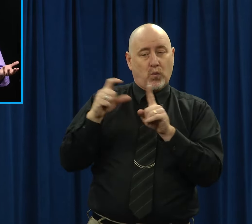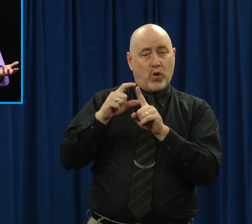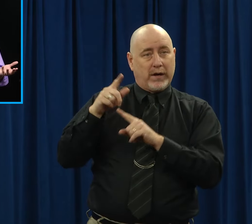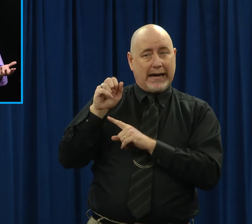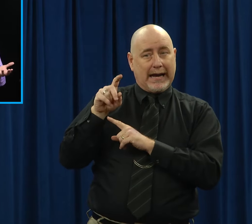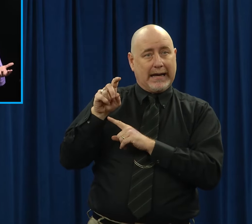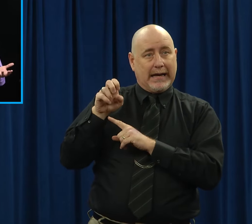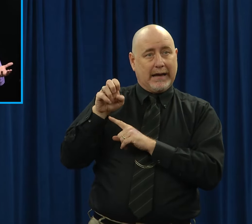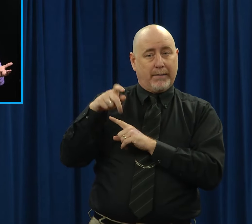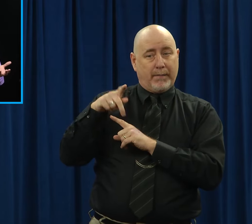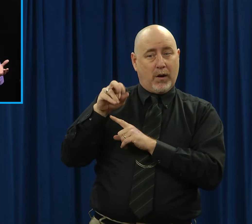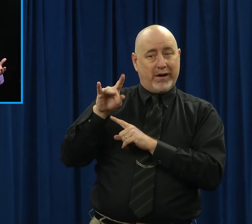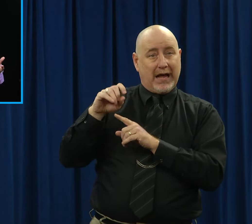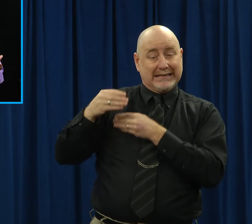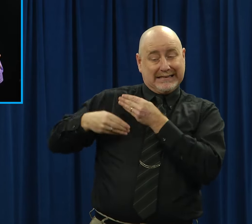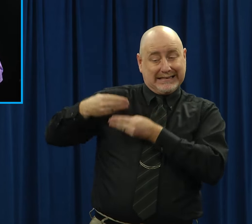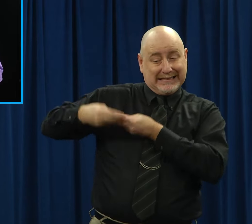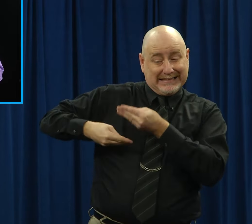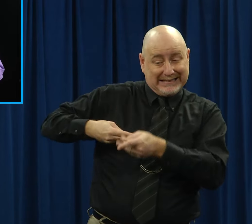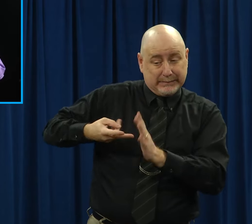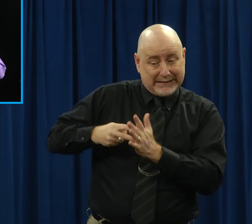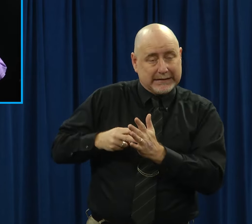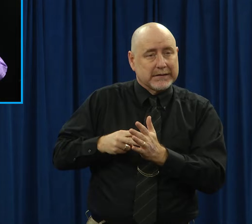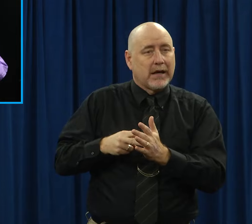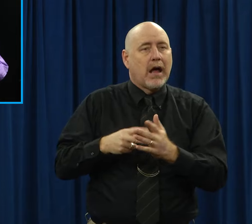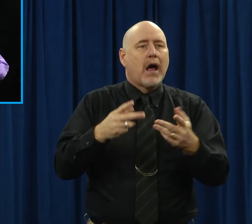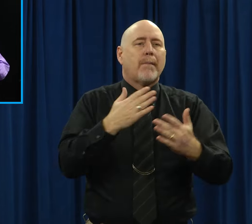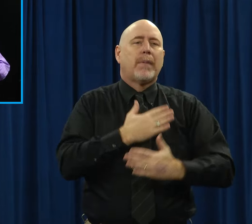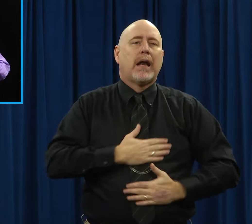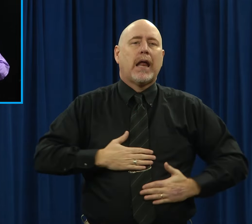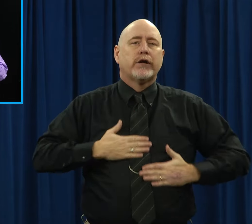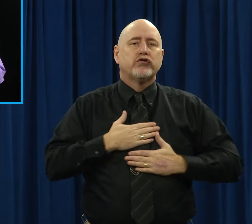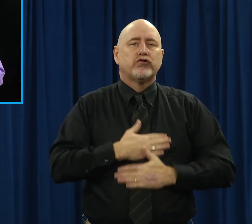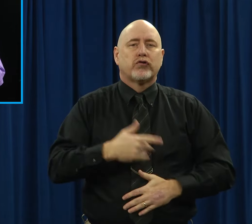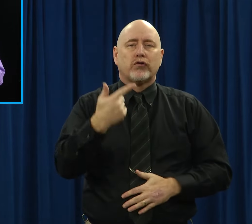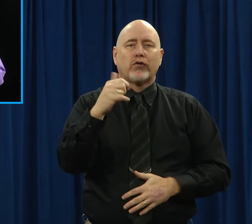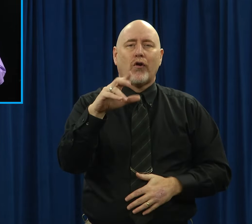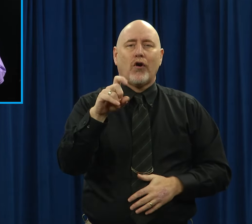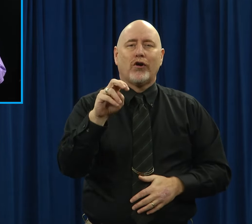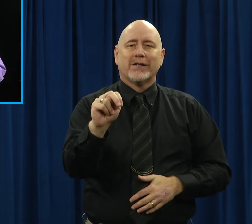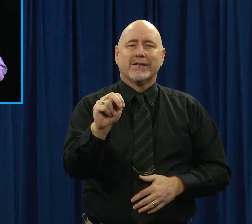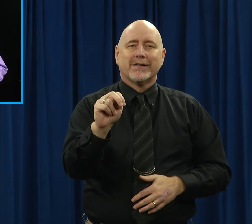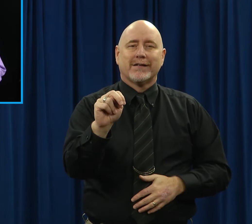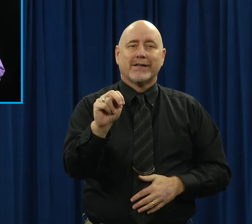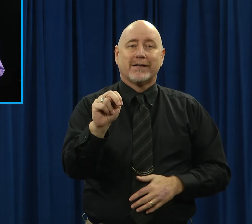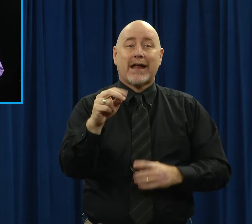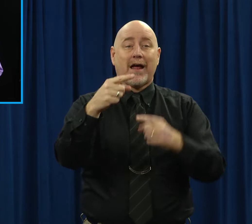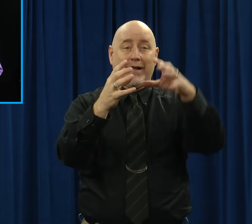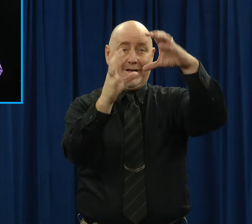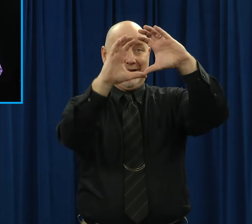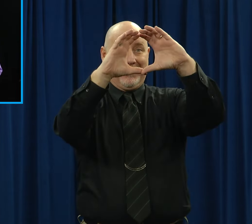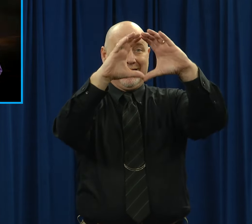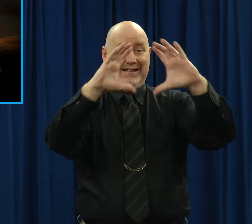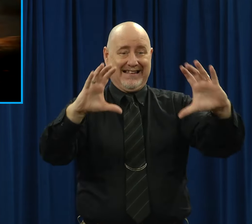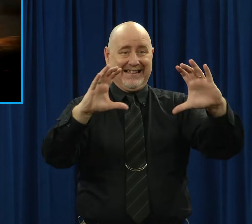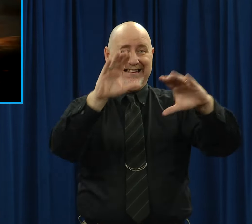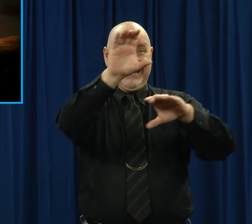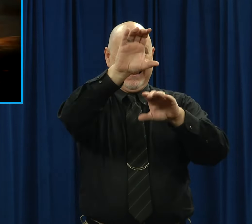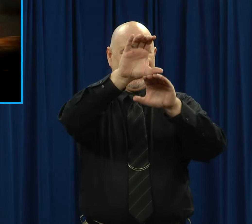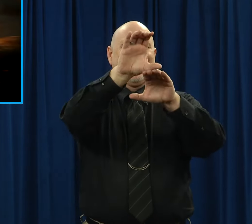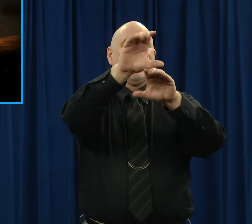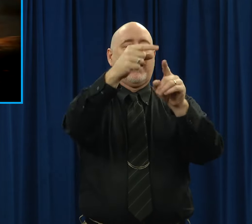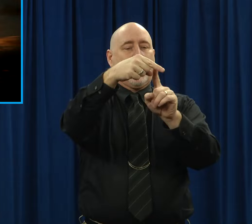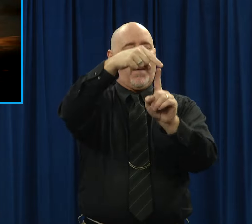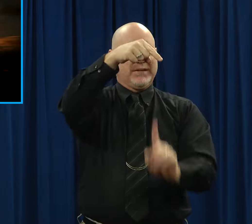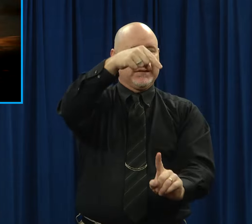the etymology of the word paradise, it carries with it the idea of a pleasure garden. Now, the opposite compartment of